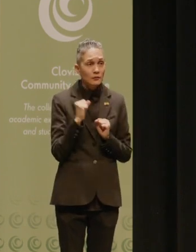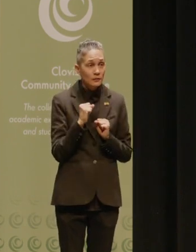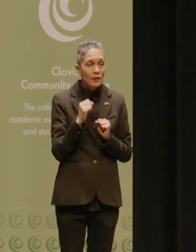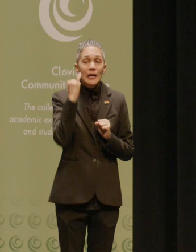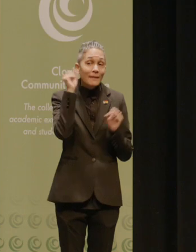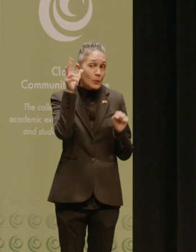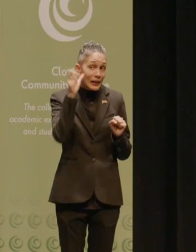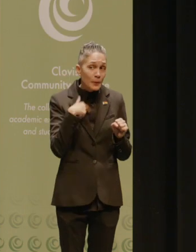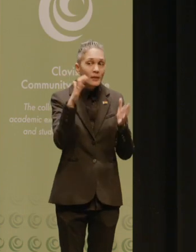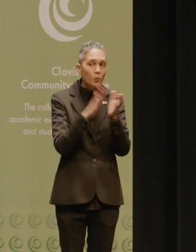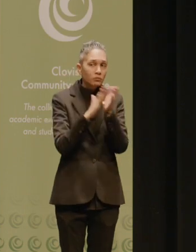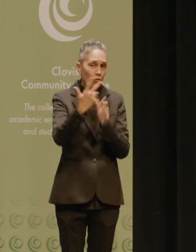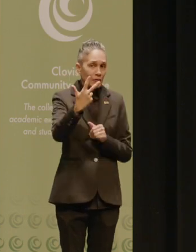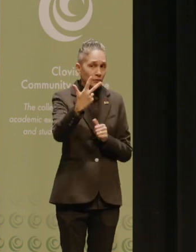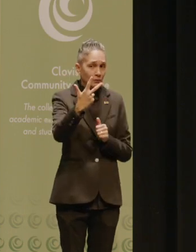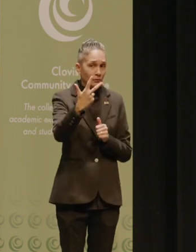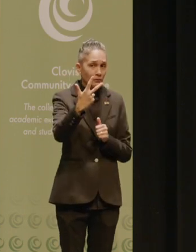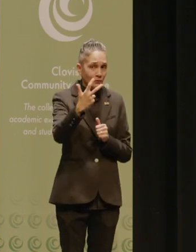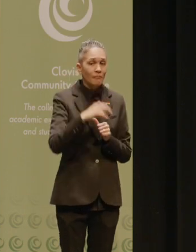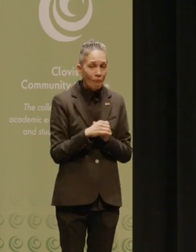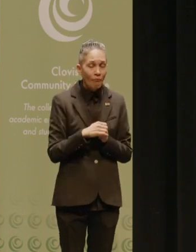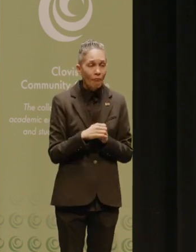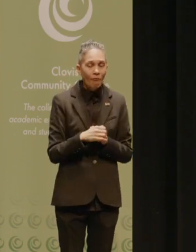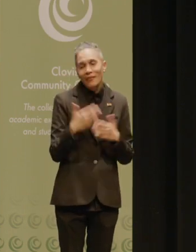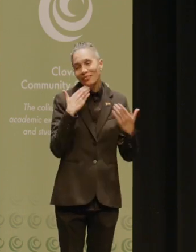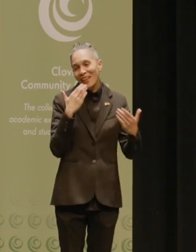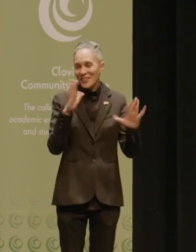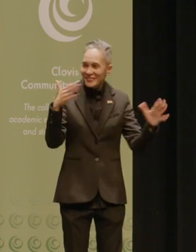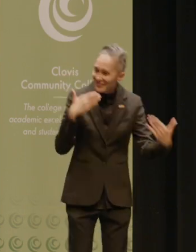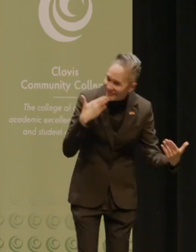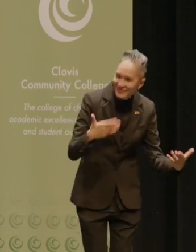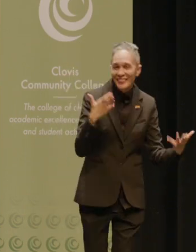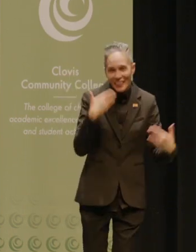If you can hear me, clap 3 times. Thanks for the applause.